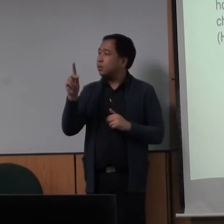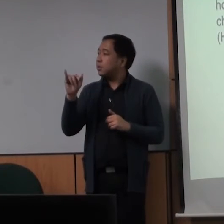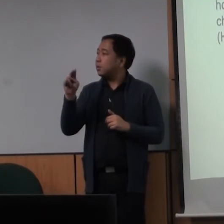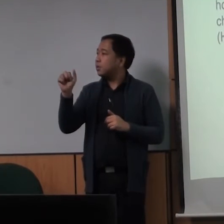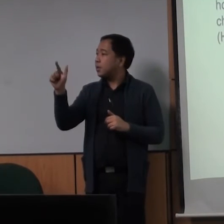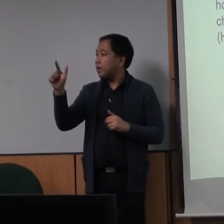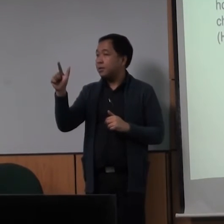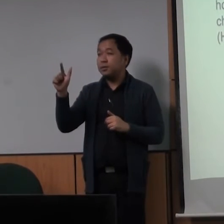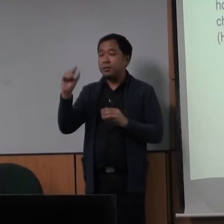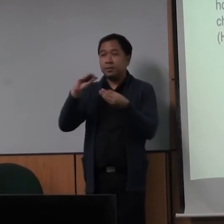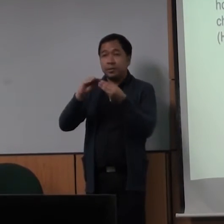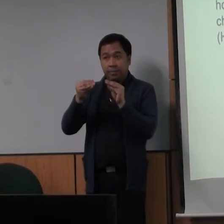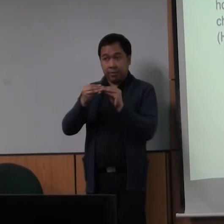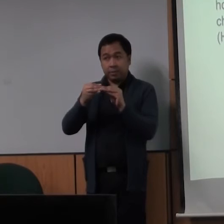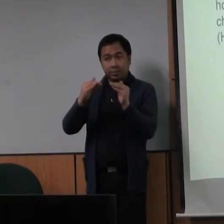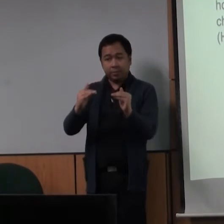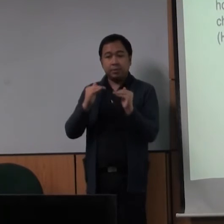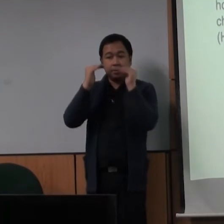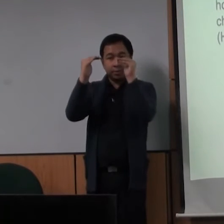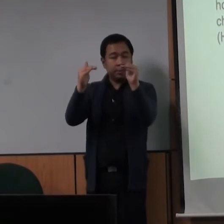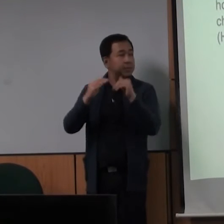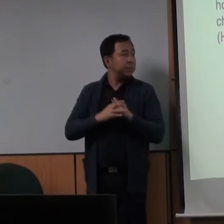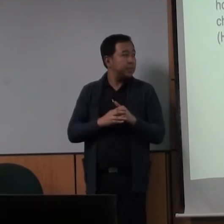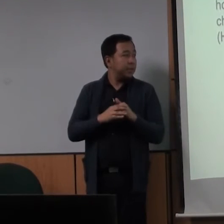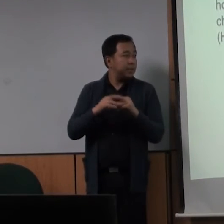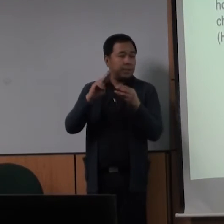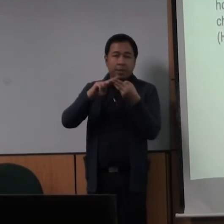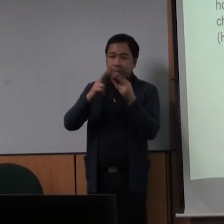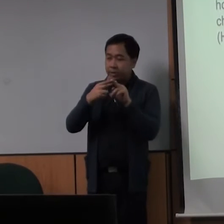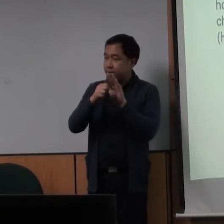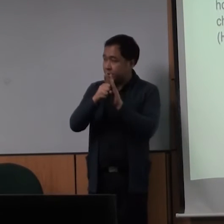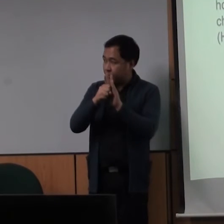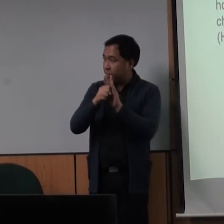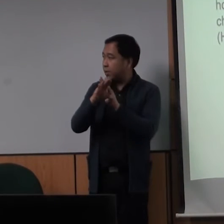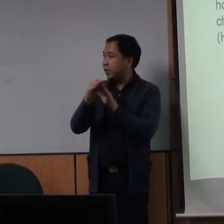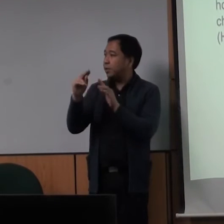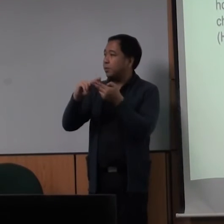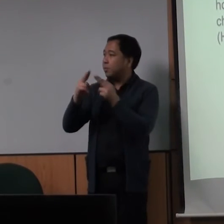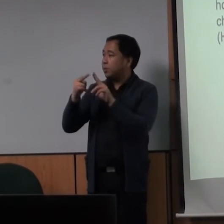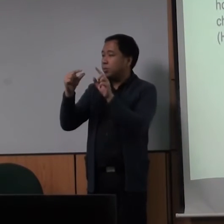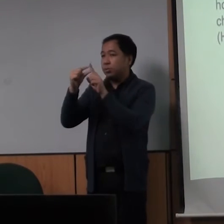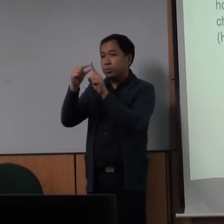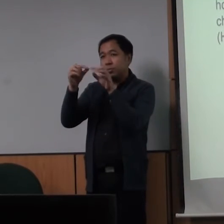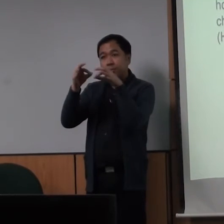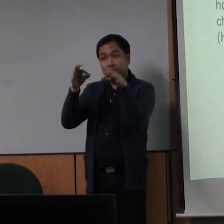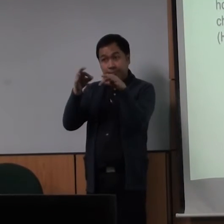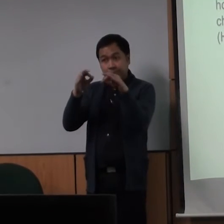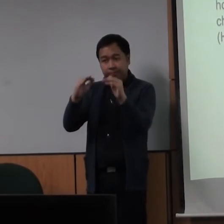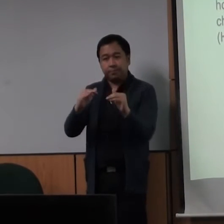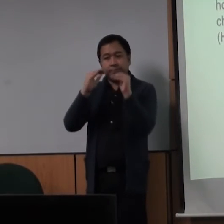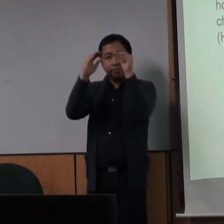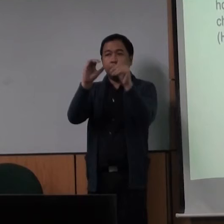And after that, number, symbols, and number word. And then ordinal numbers up